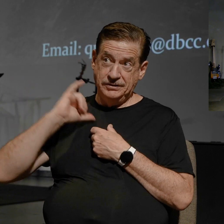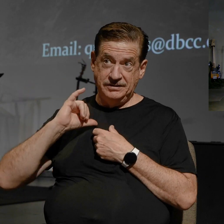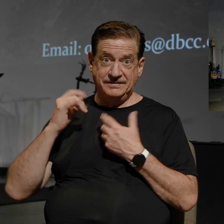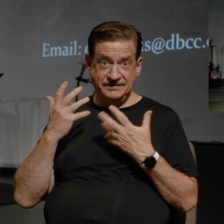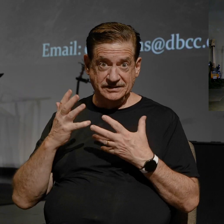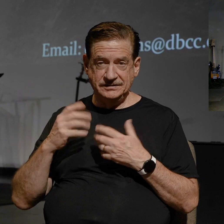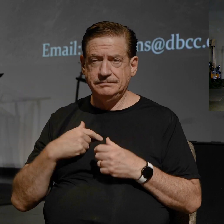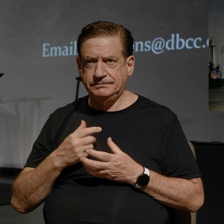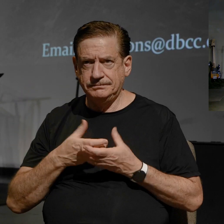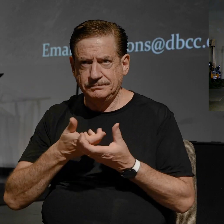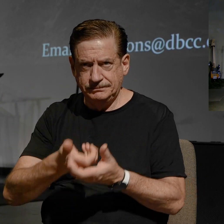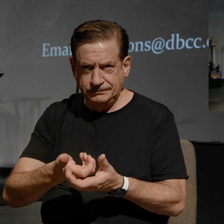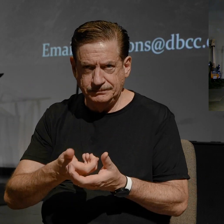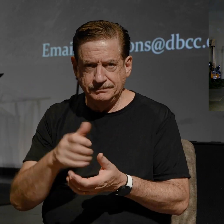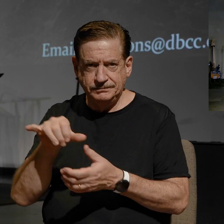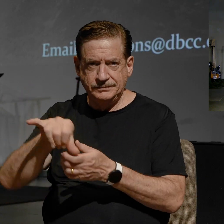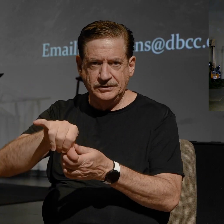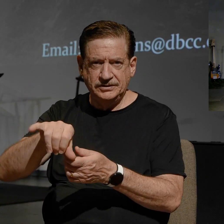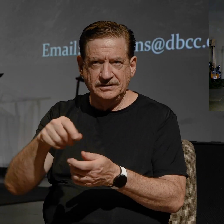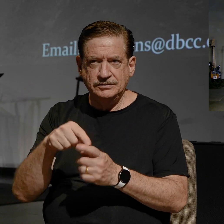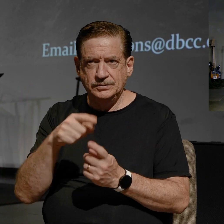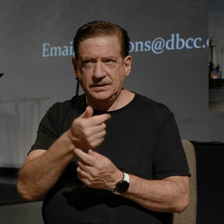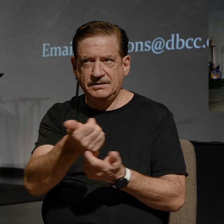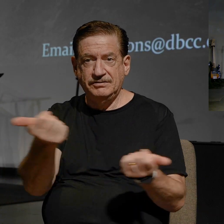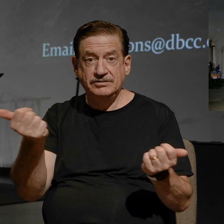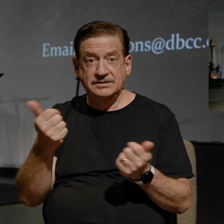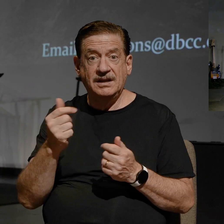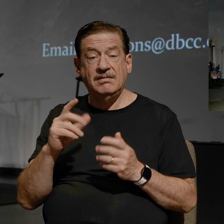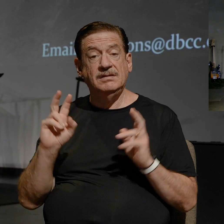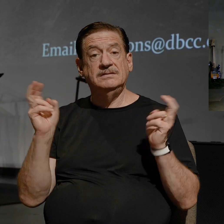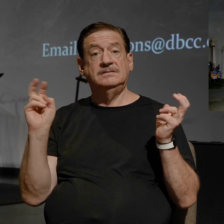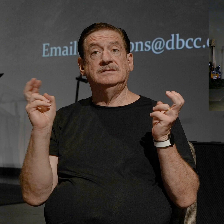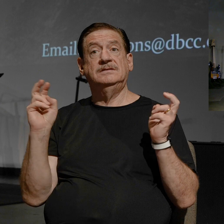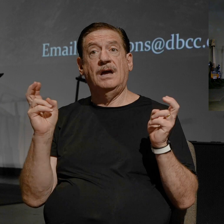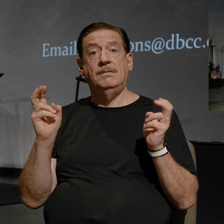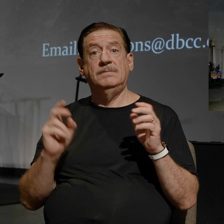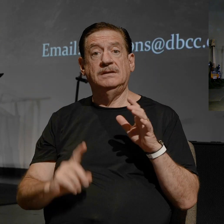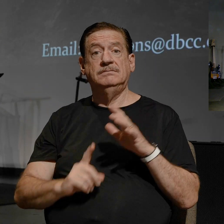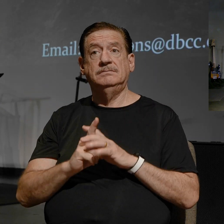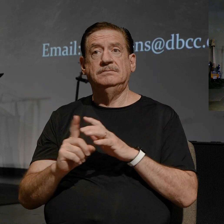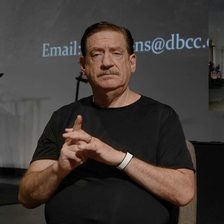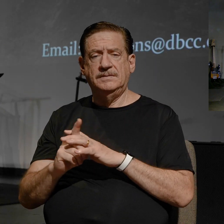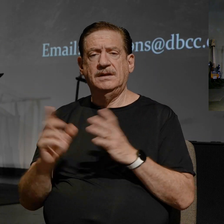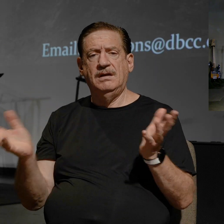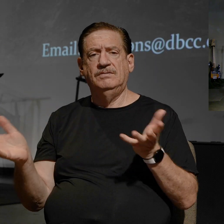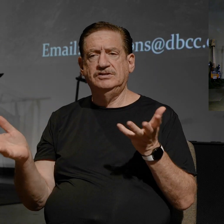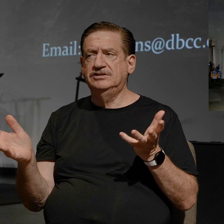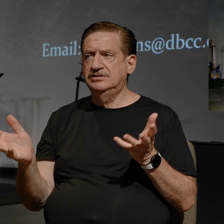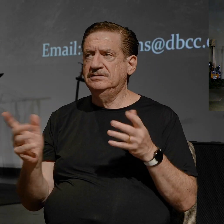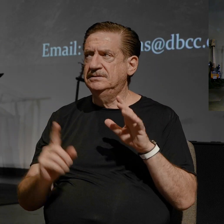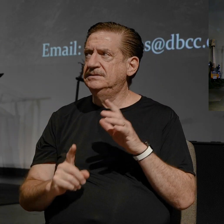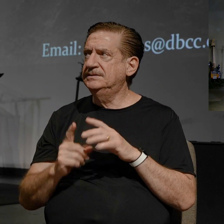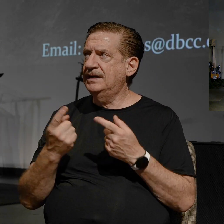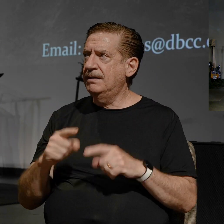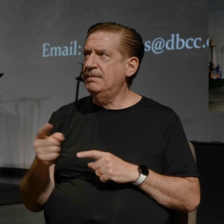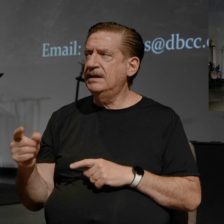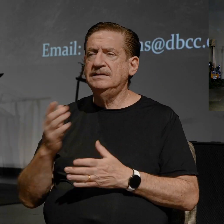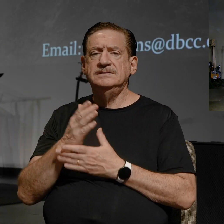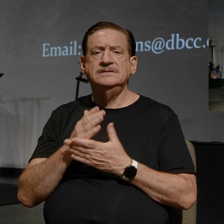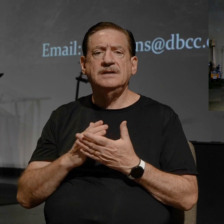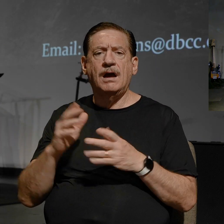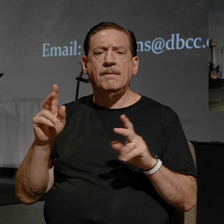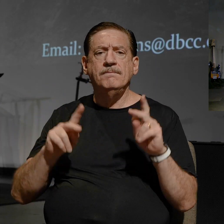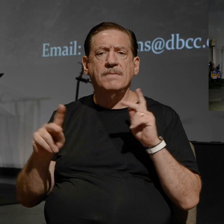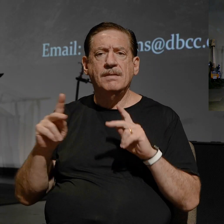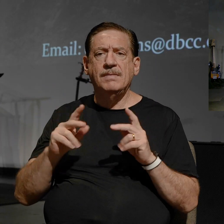Oftentimes, when this type of topic comes up and these conversations begin to take place, there are some people who will